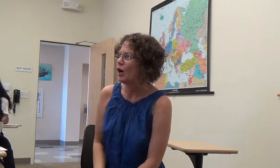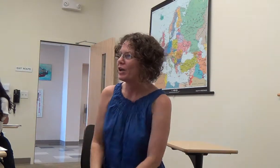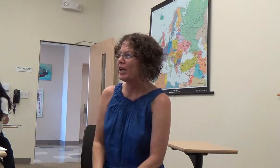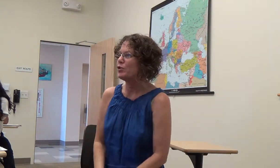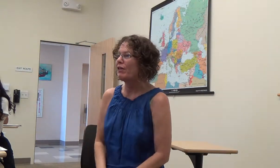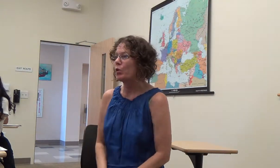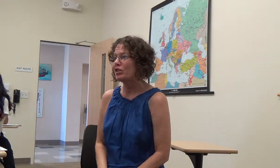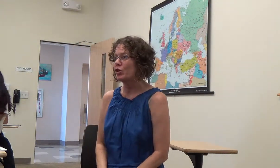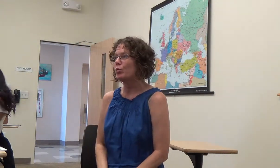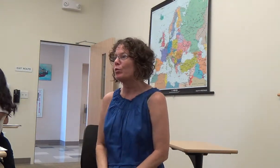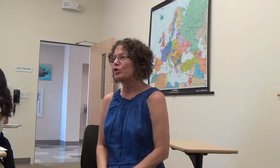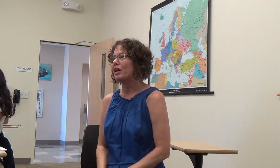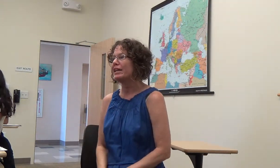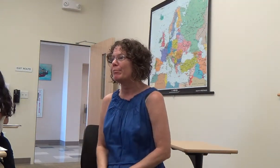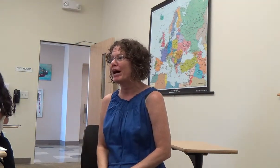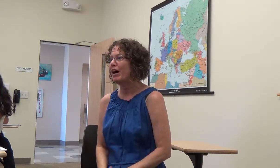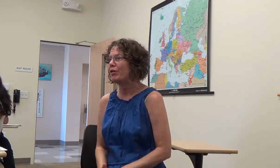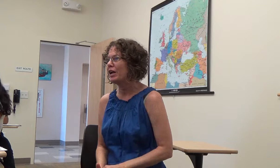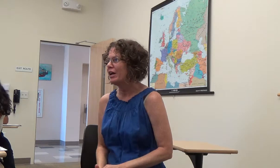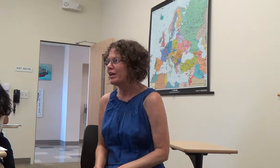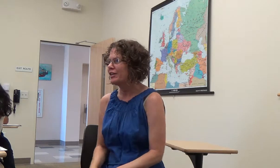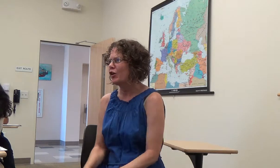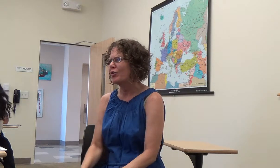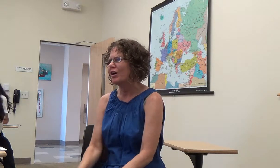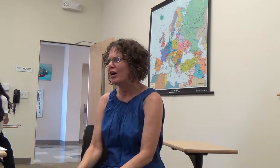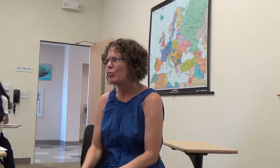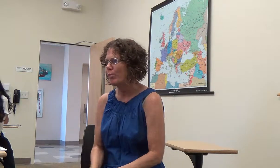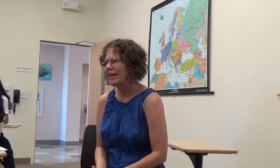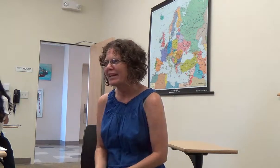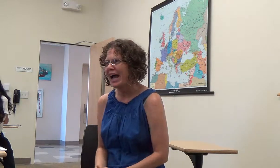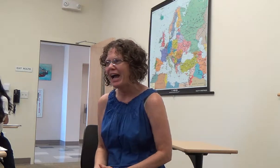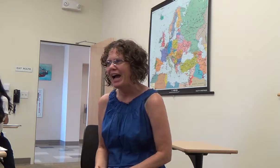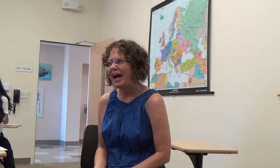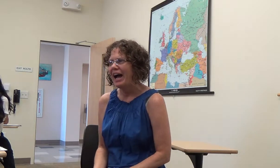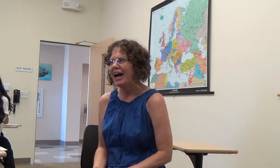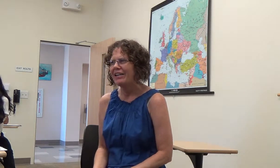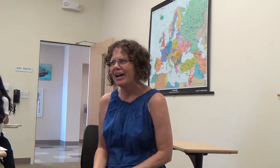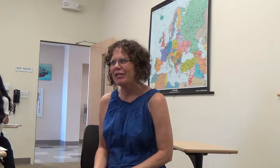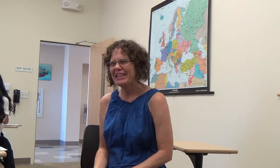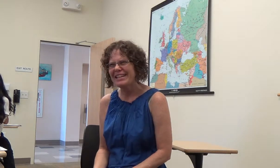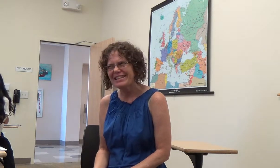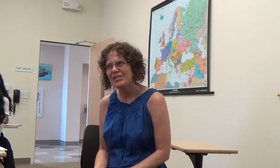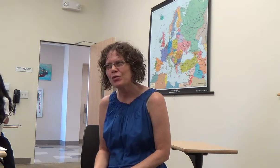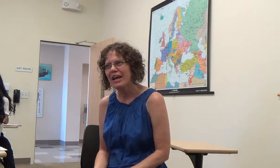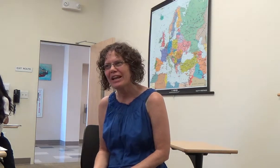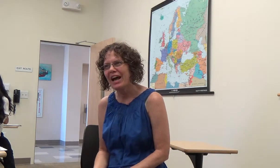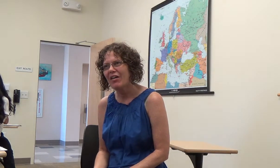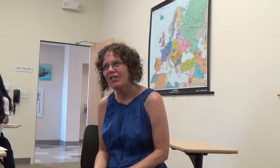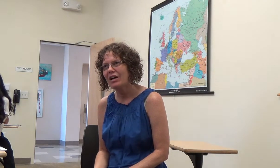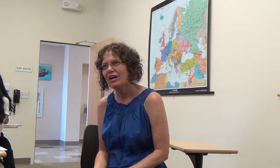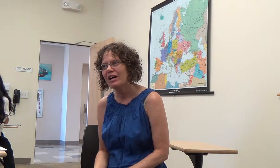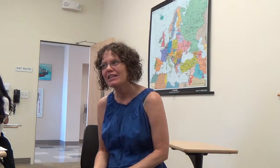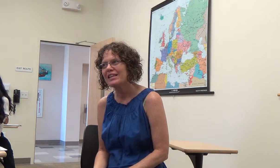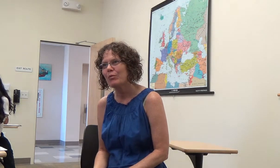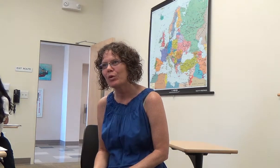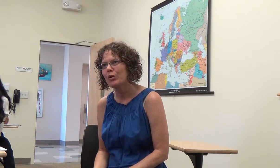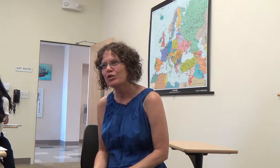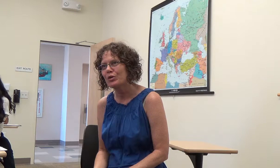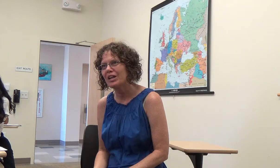Okay, I do have a question. We were talking about, we're making a list right now? You're Is that what we're doing? You